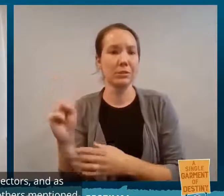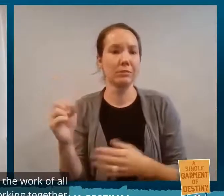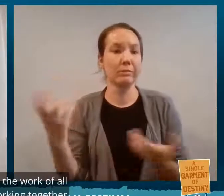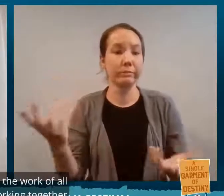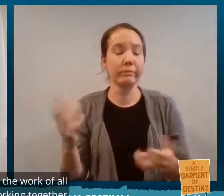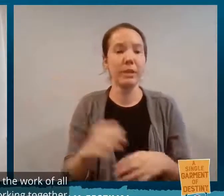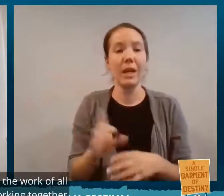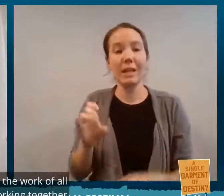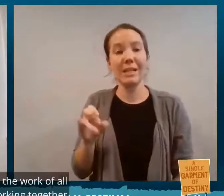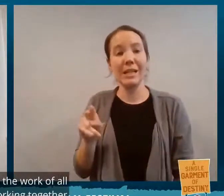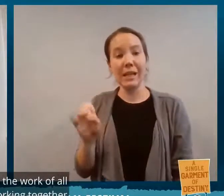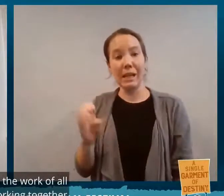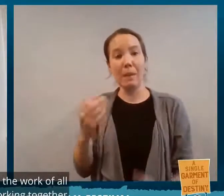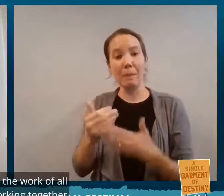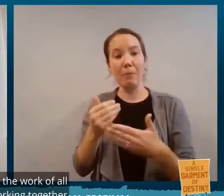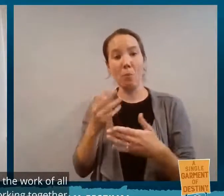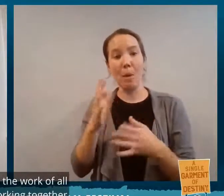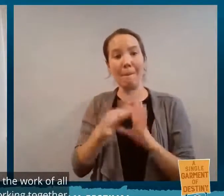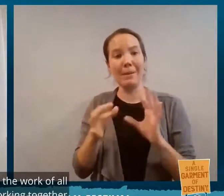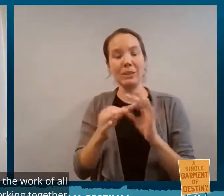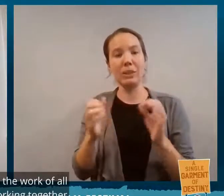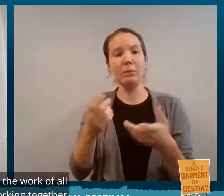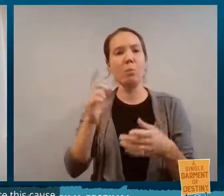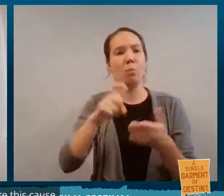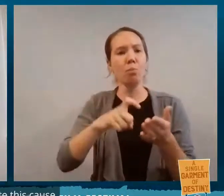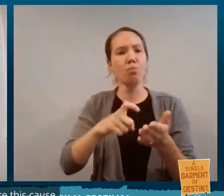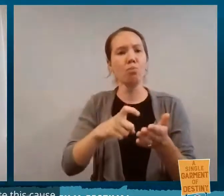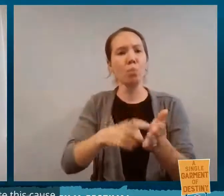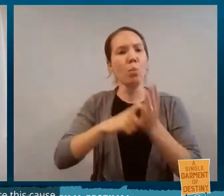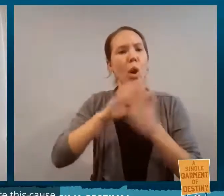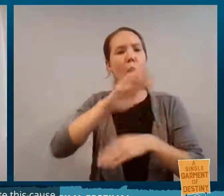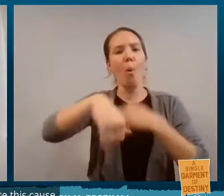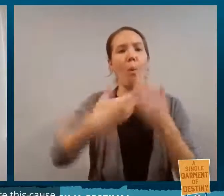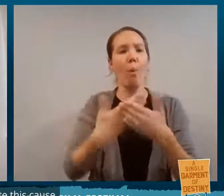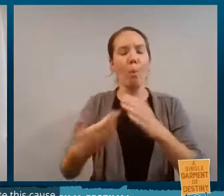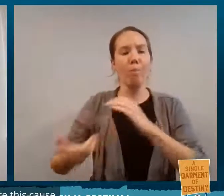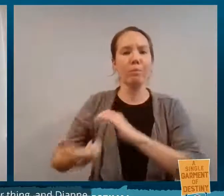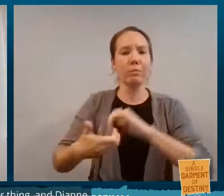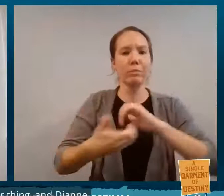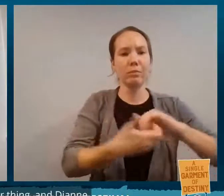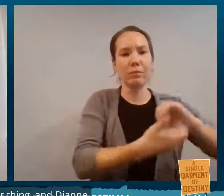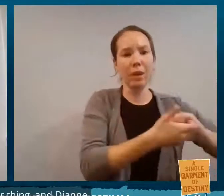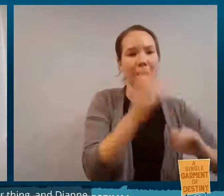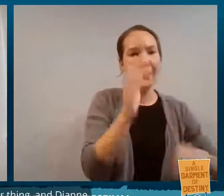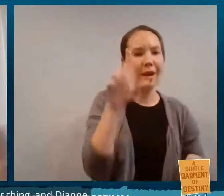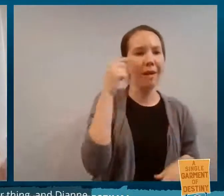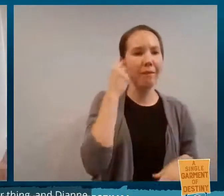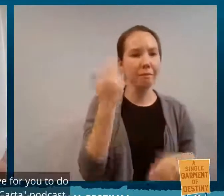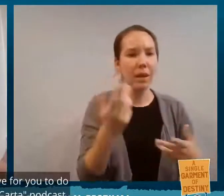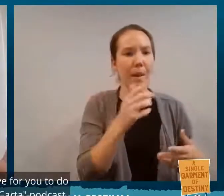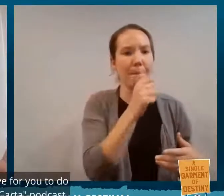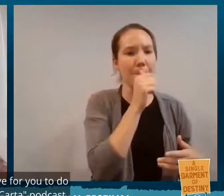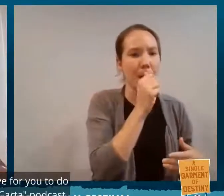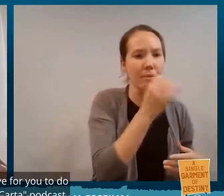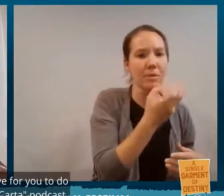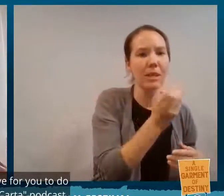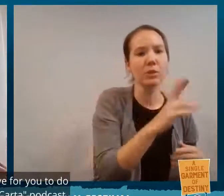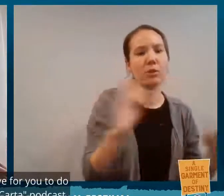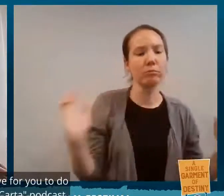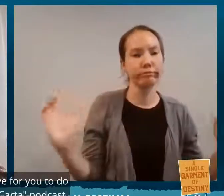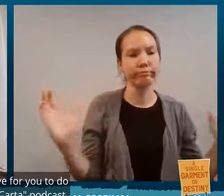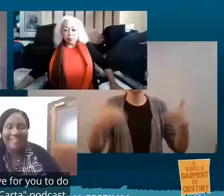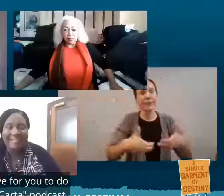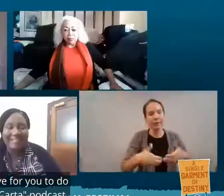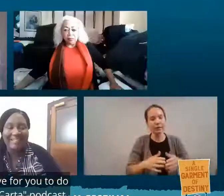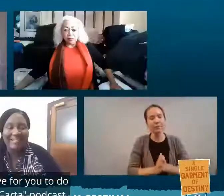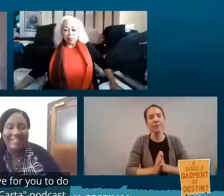mentioned, it requires the work of all sectors working together to elevate this cause. I think the other thing, and Diane, I would love for you to do a Magna